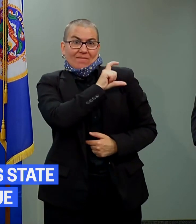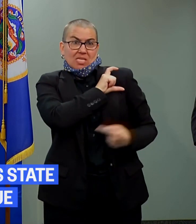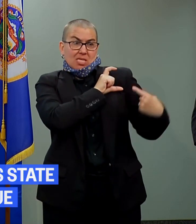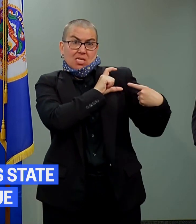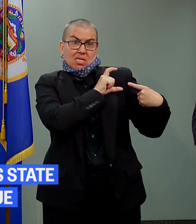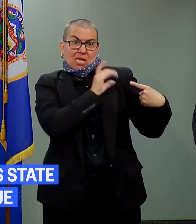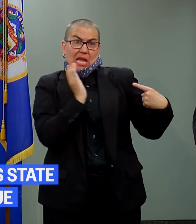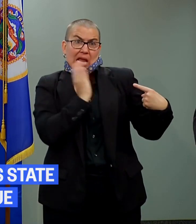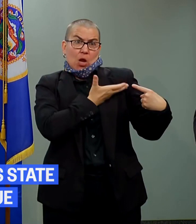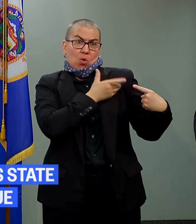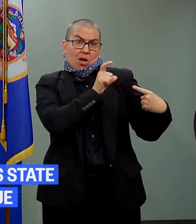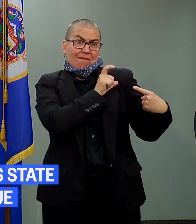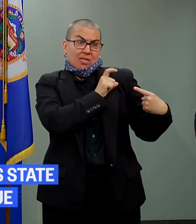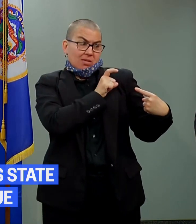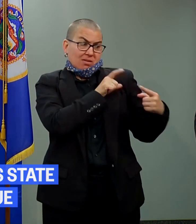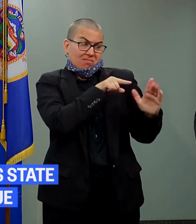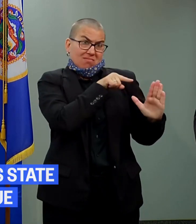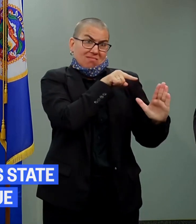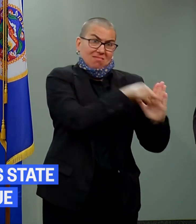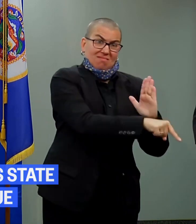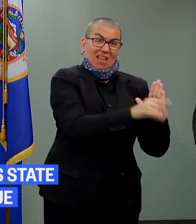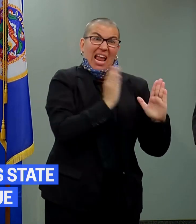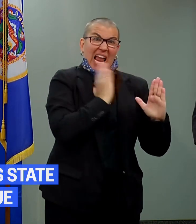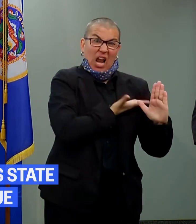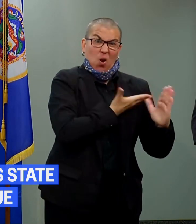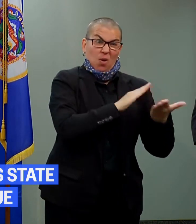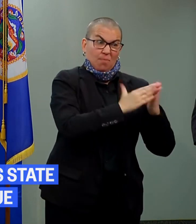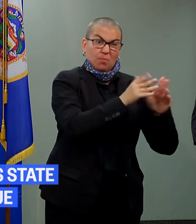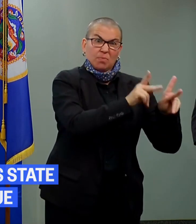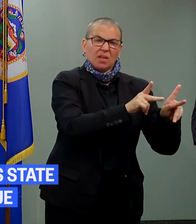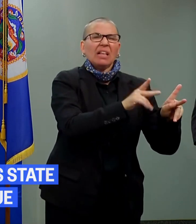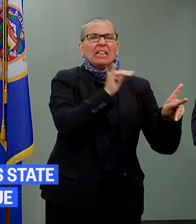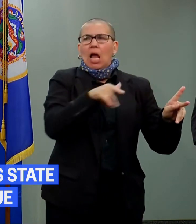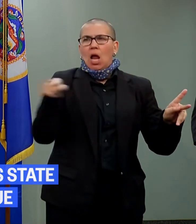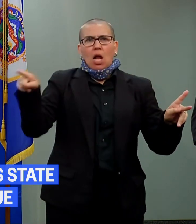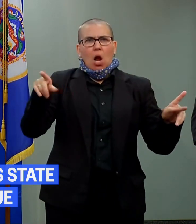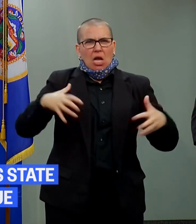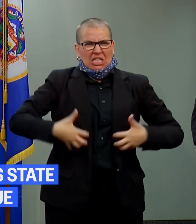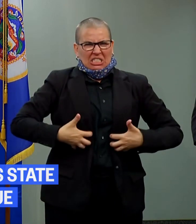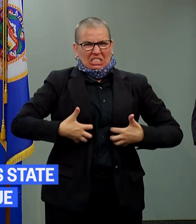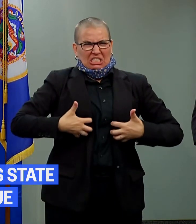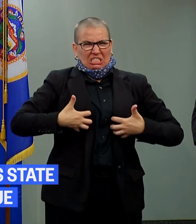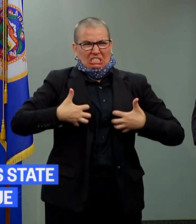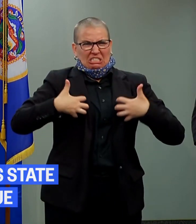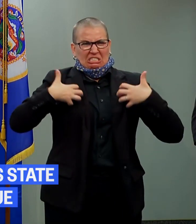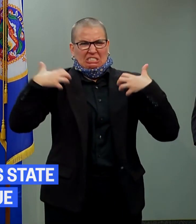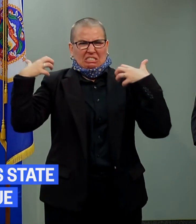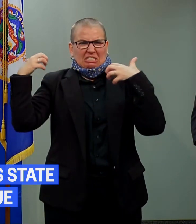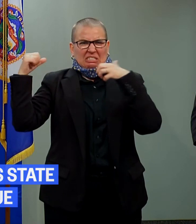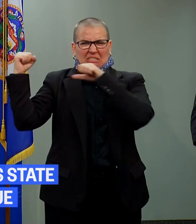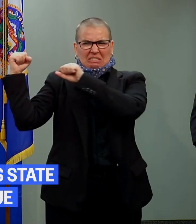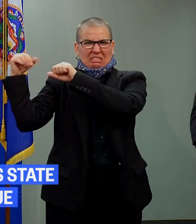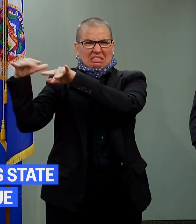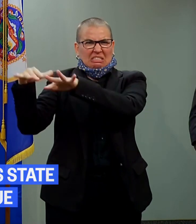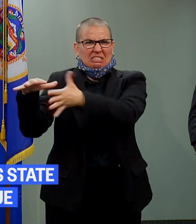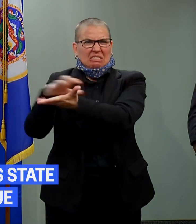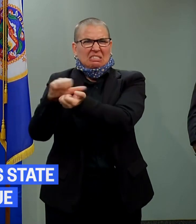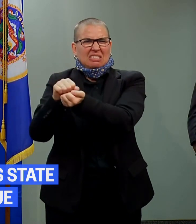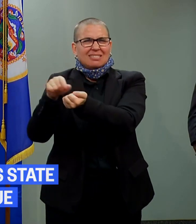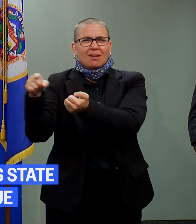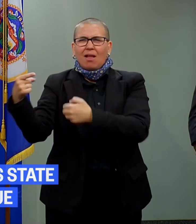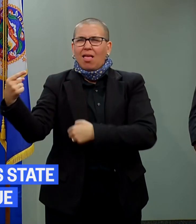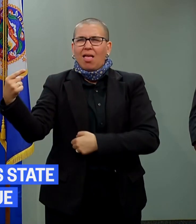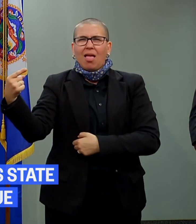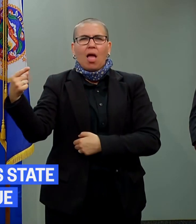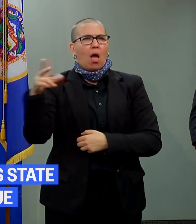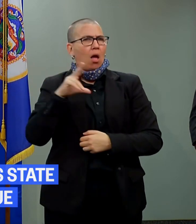it. But I do want to be very clear. The idea of saying they're outside forces is not to deflect and pretend we don't have that. So I